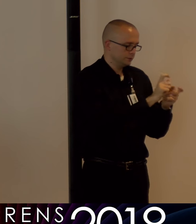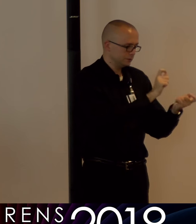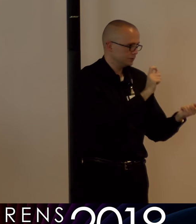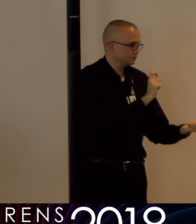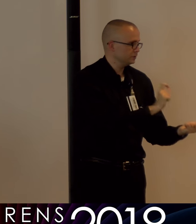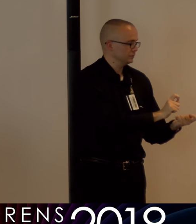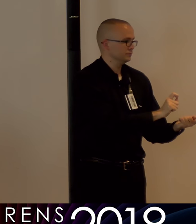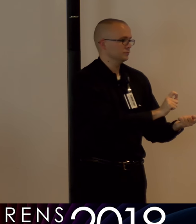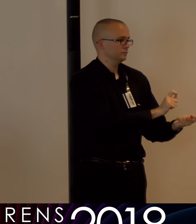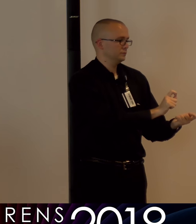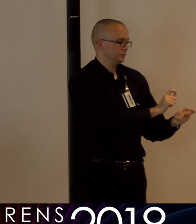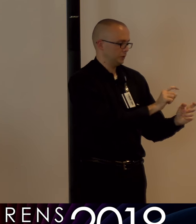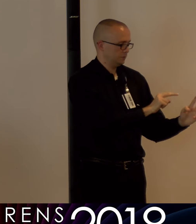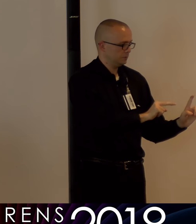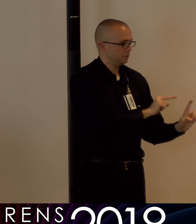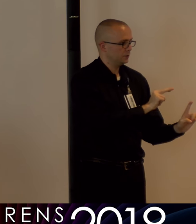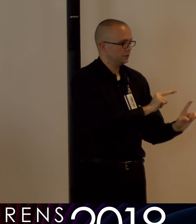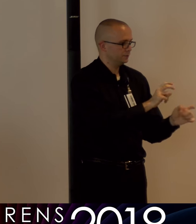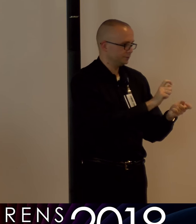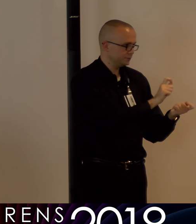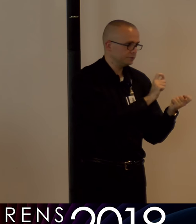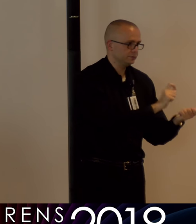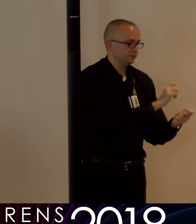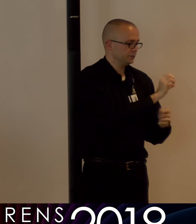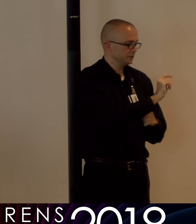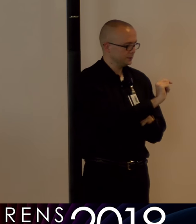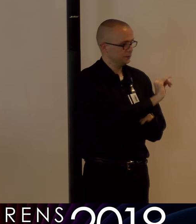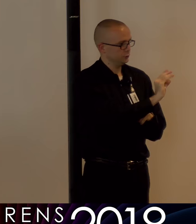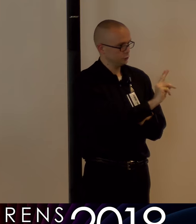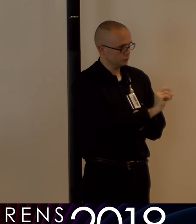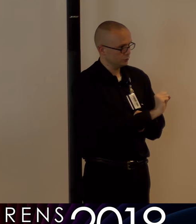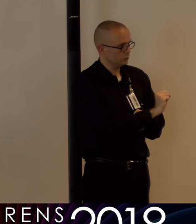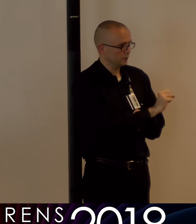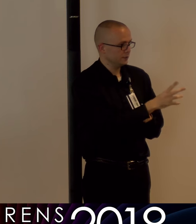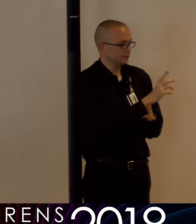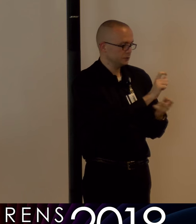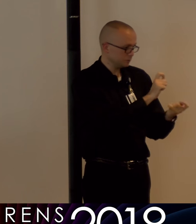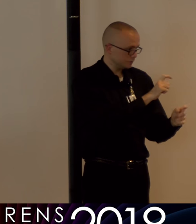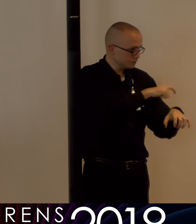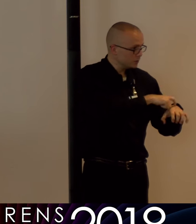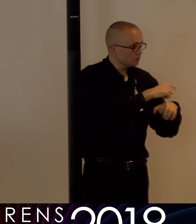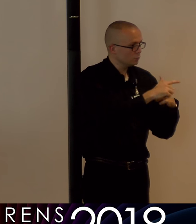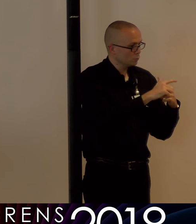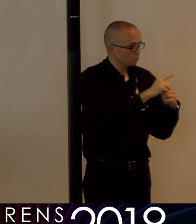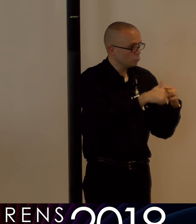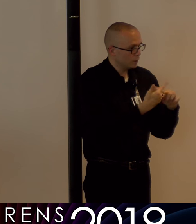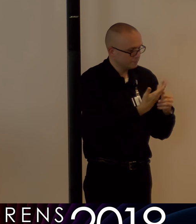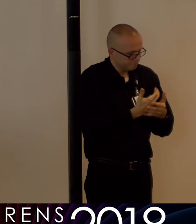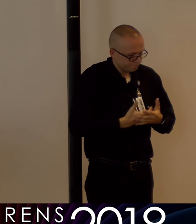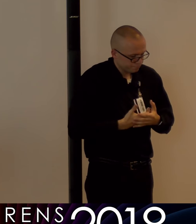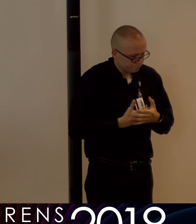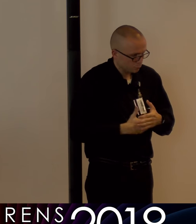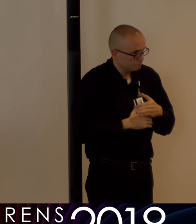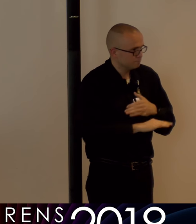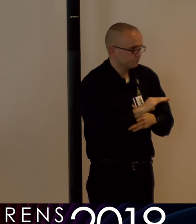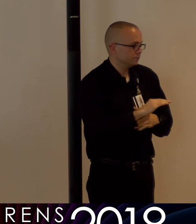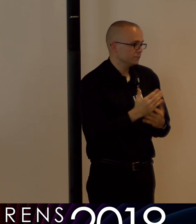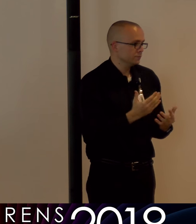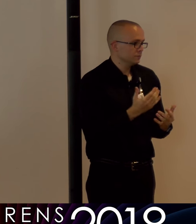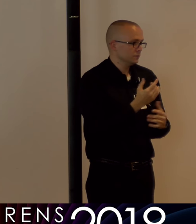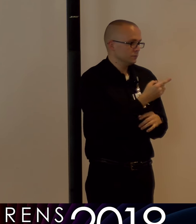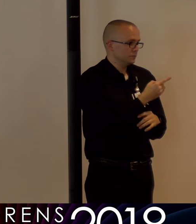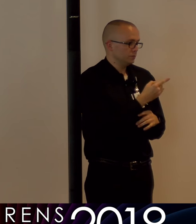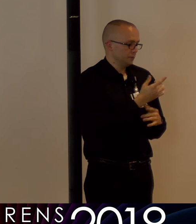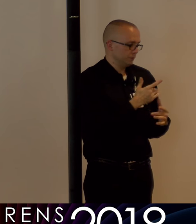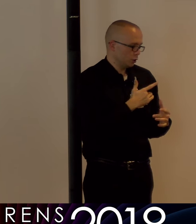observation in a very specific tissue at a very specific point in development. You could imagine similar questions being asked in